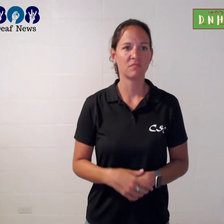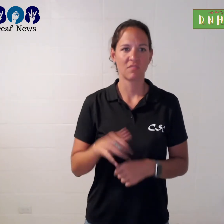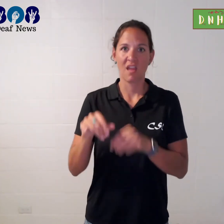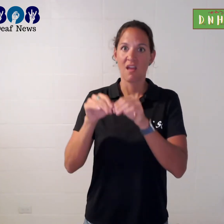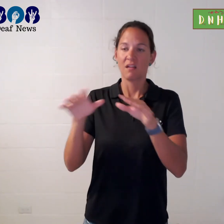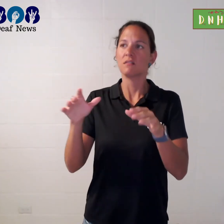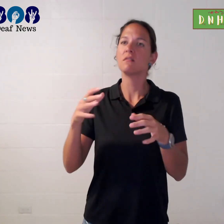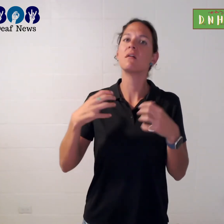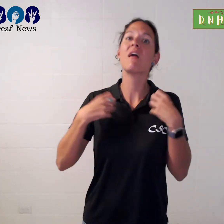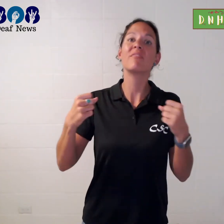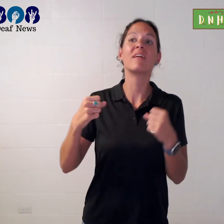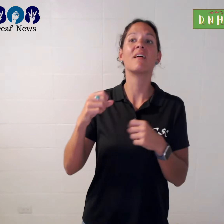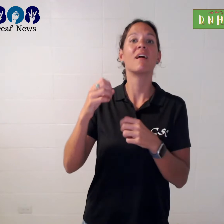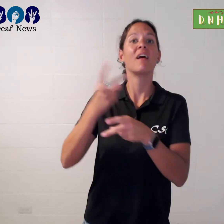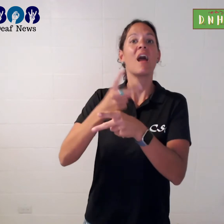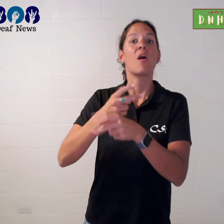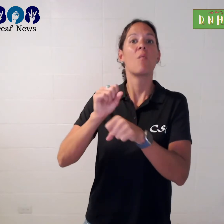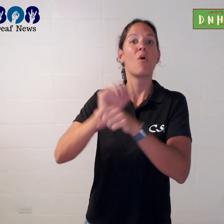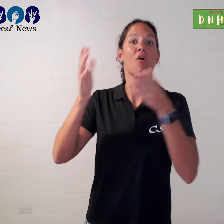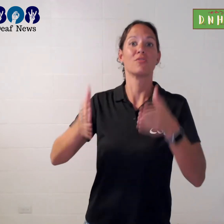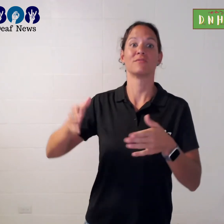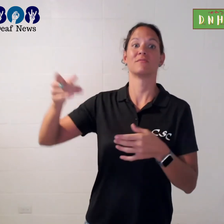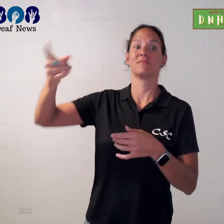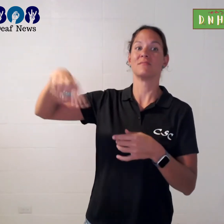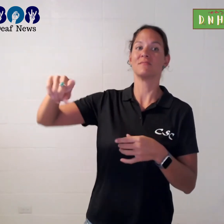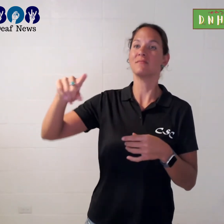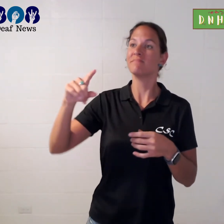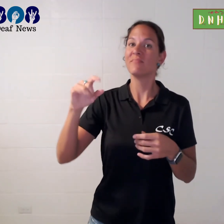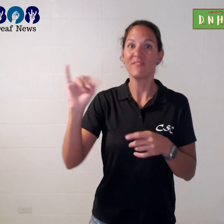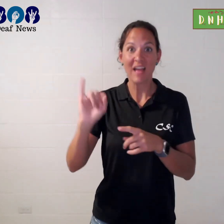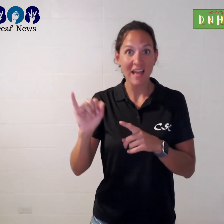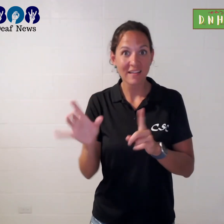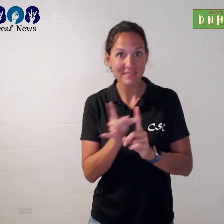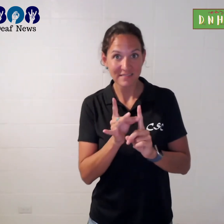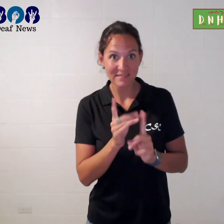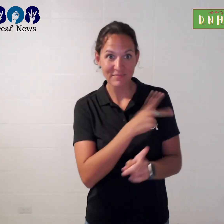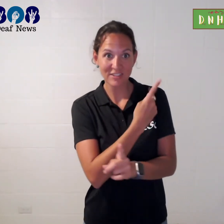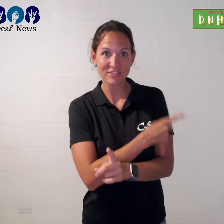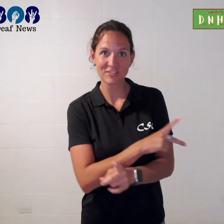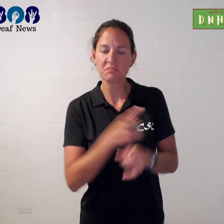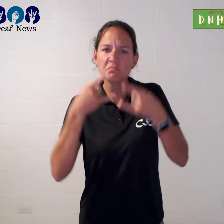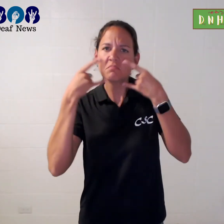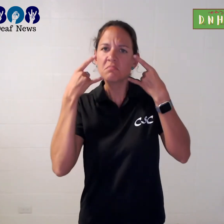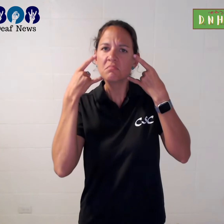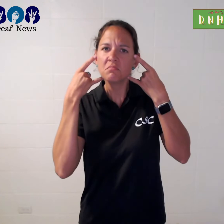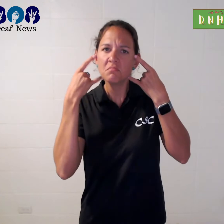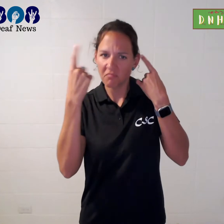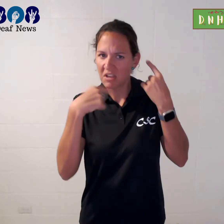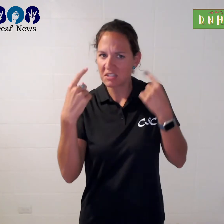lesions in the person's mouth. It is best for healthcare workers to wear